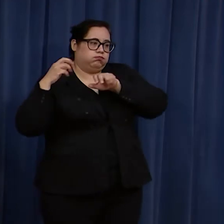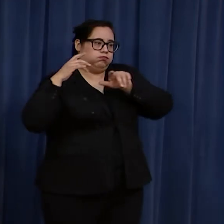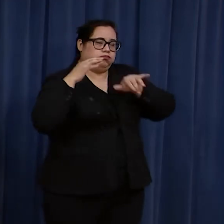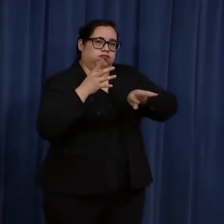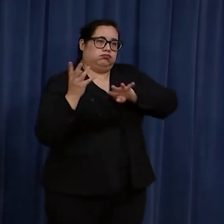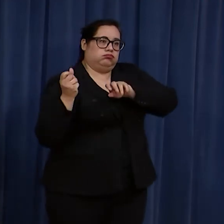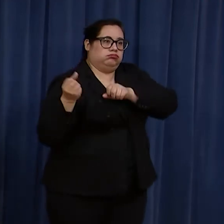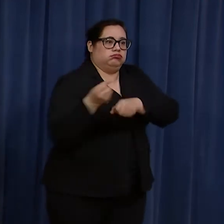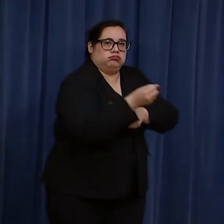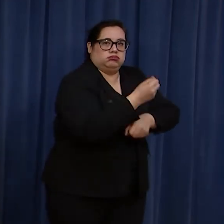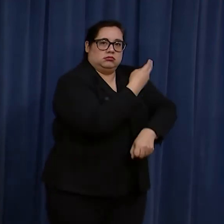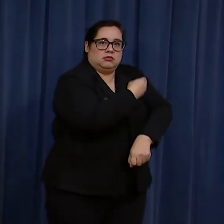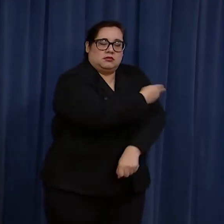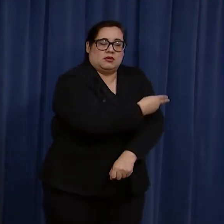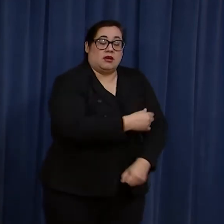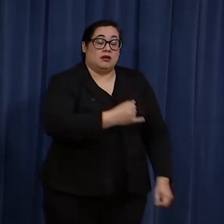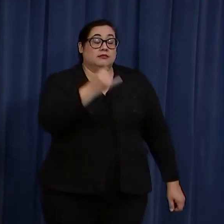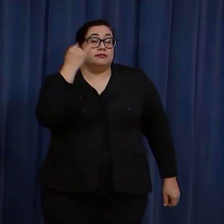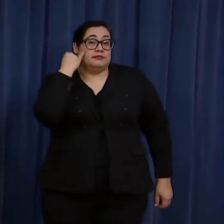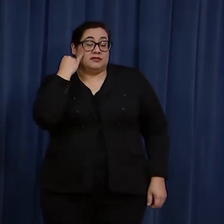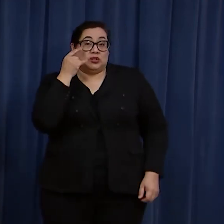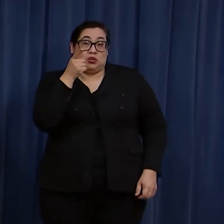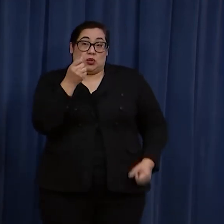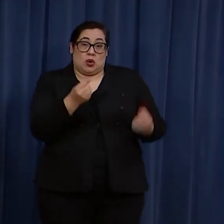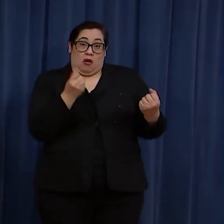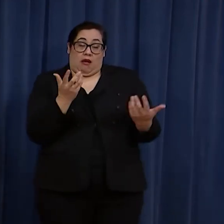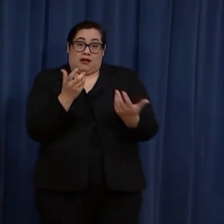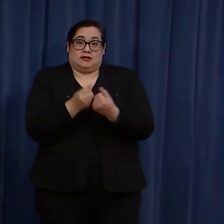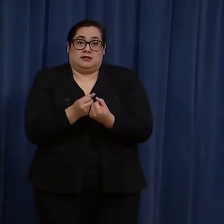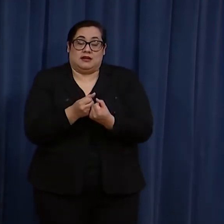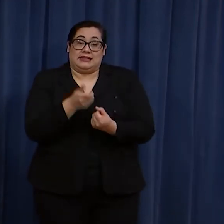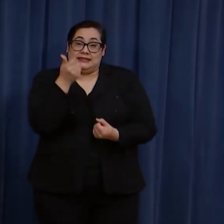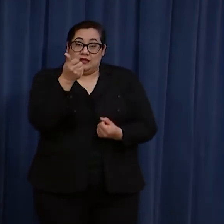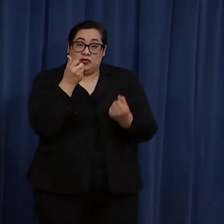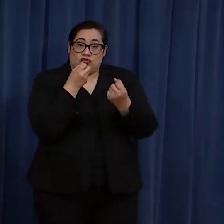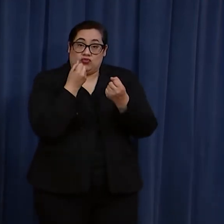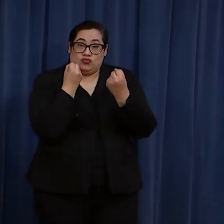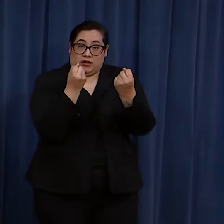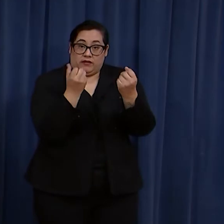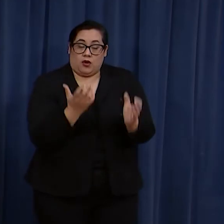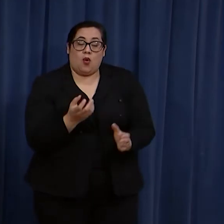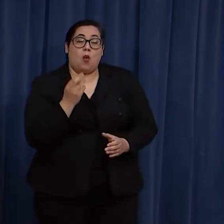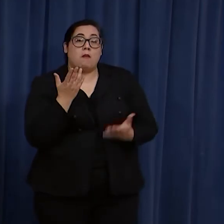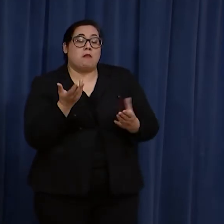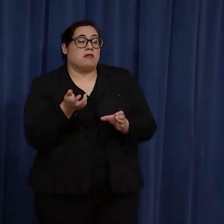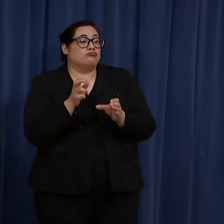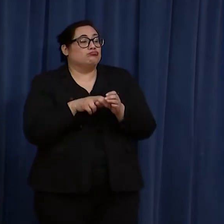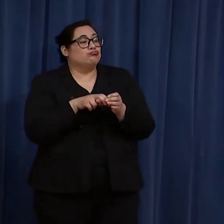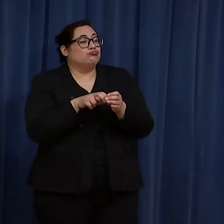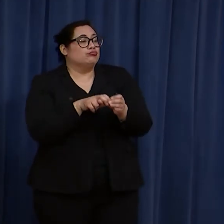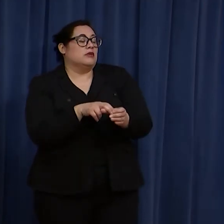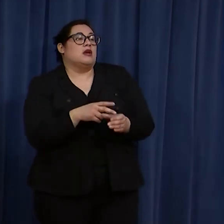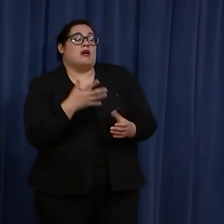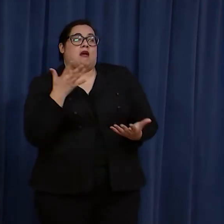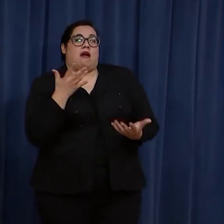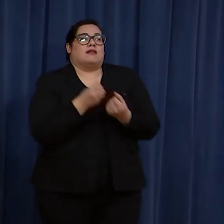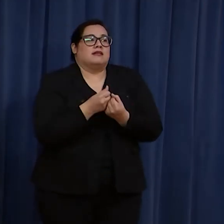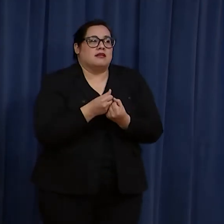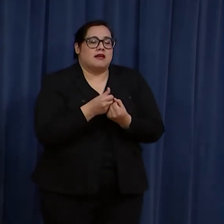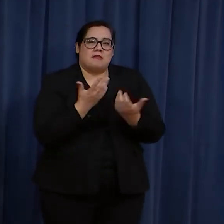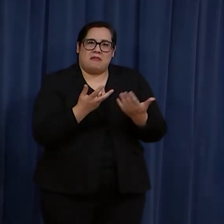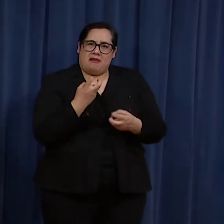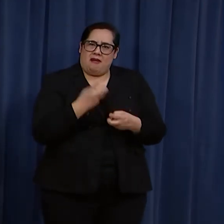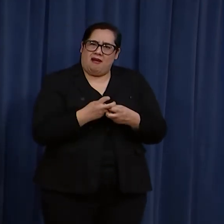either as a driver or as a passenger, as a result of a drunk driving incident or otherwise, it could be very hard to get